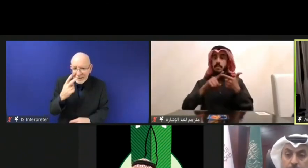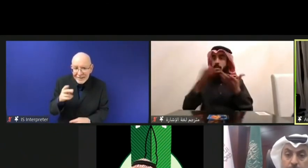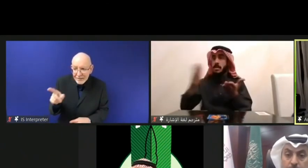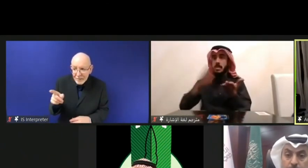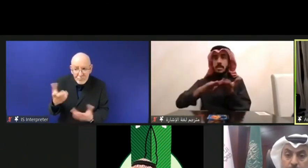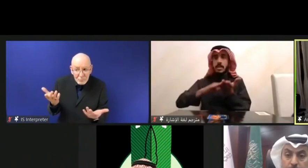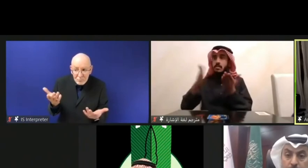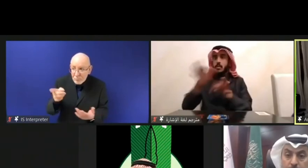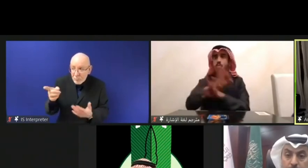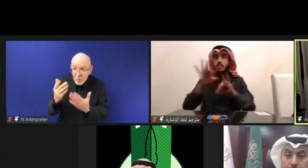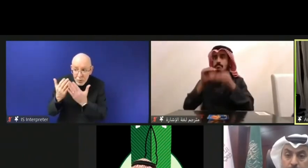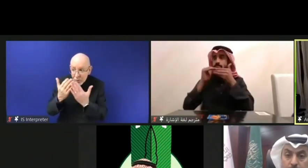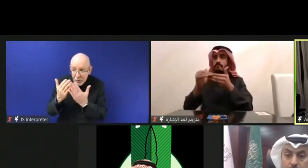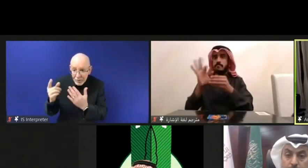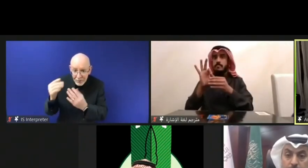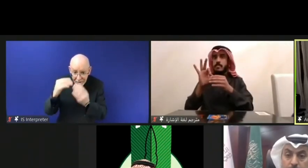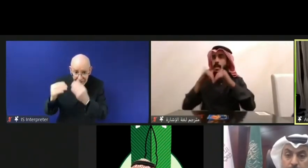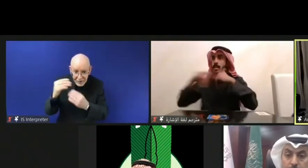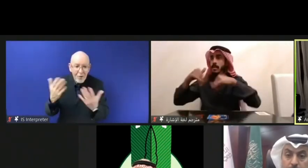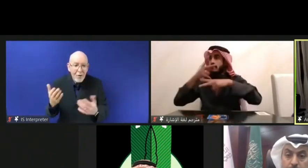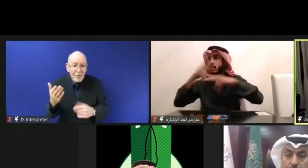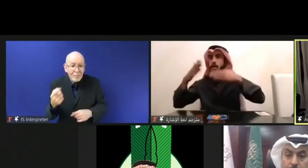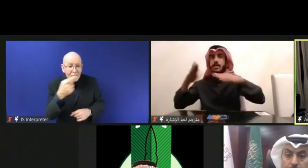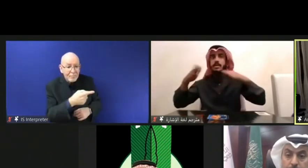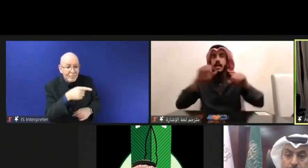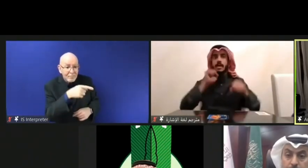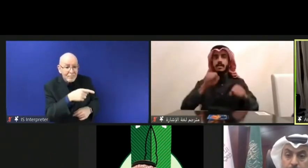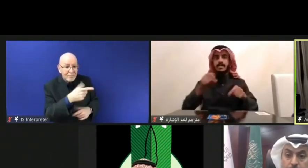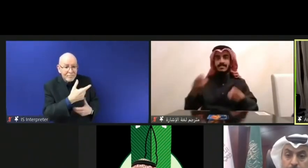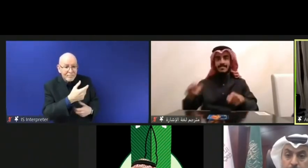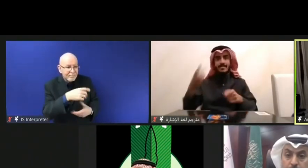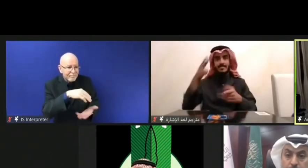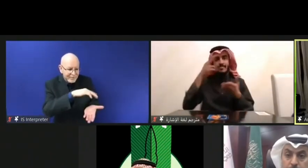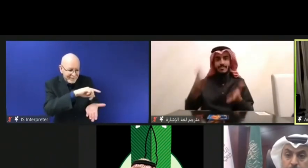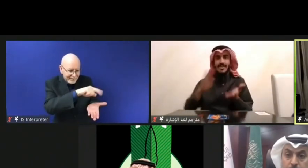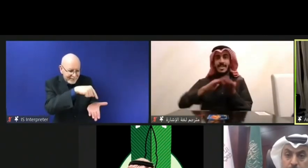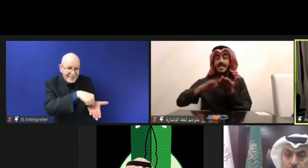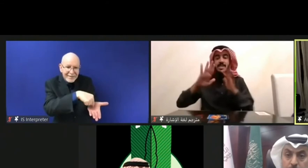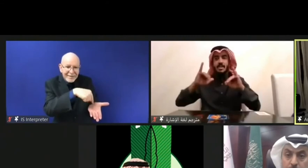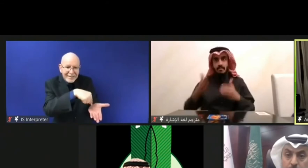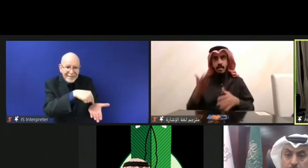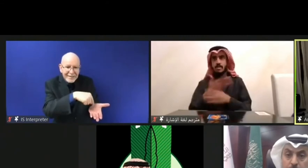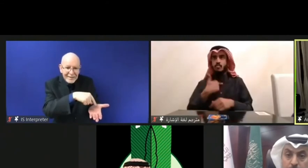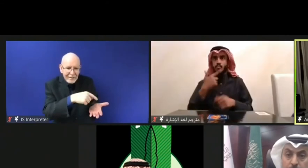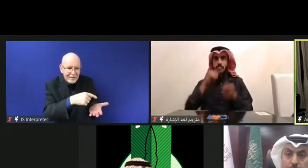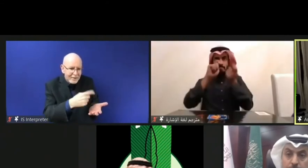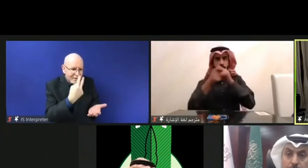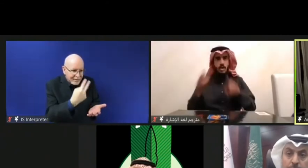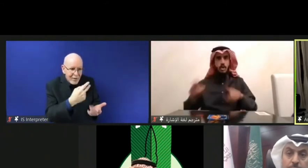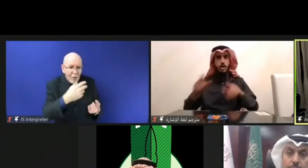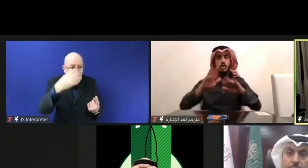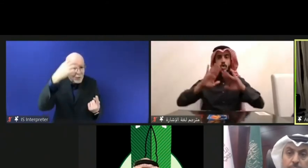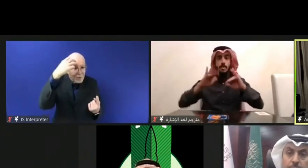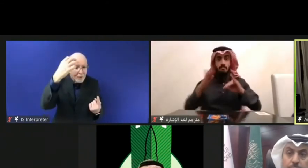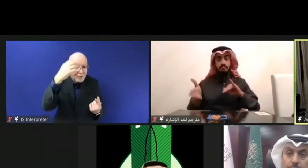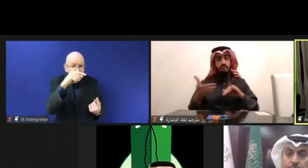MOU with the municipality of Jeddah in order to try to make the city of Jeddah a place where